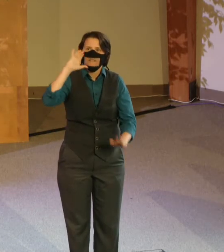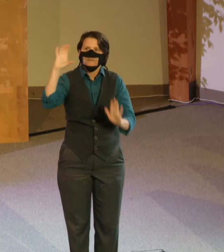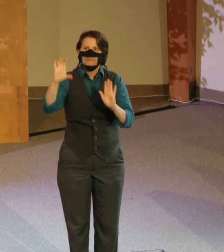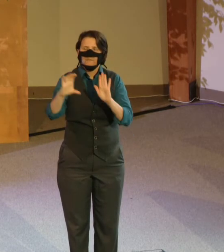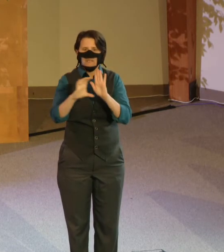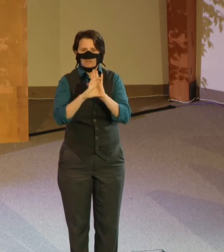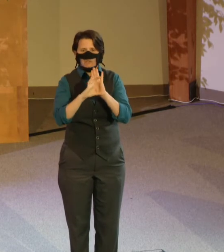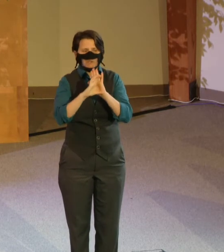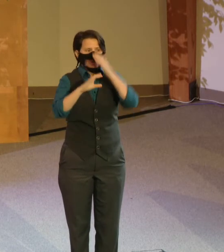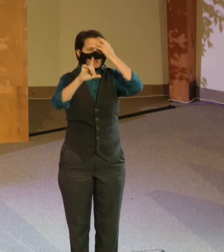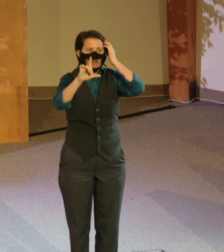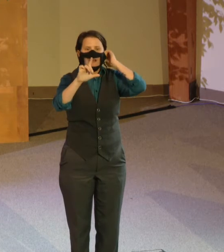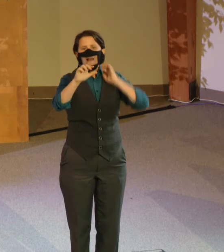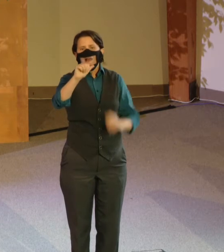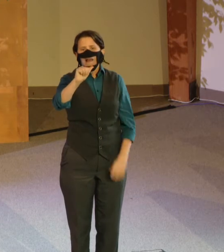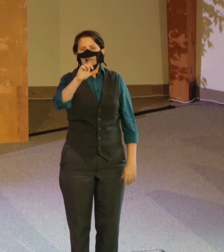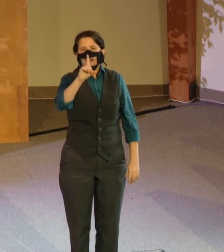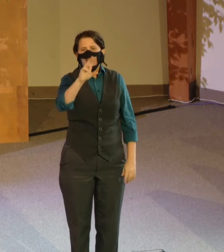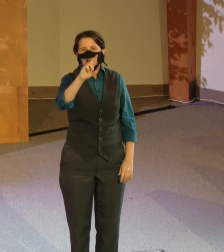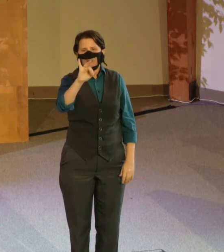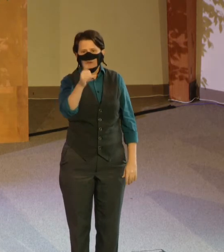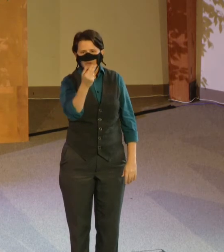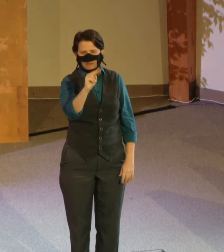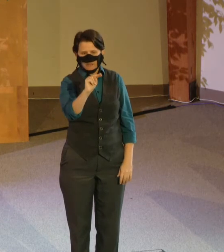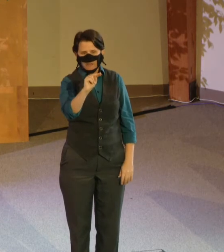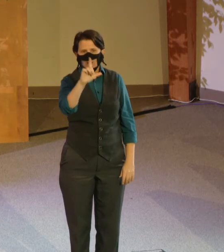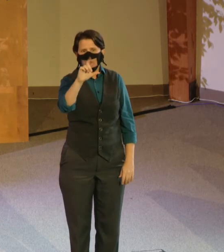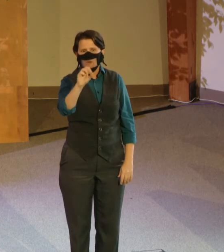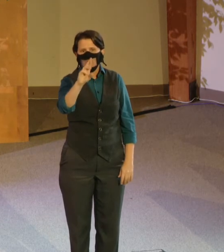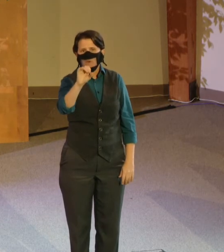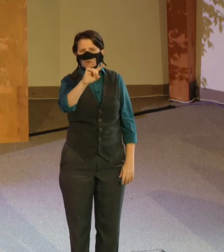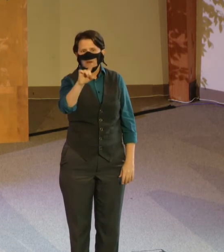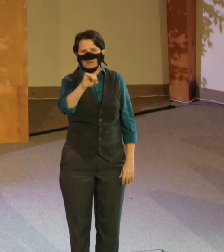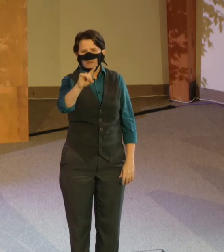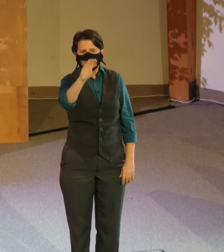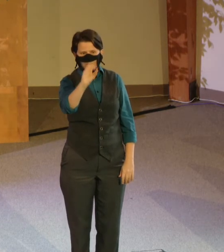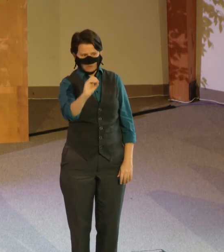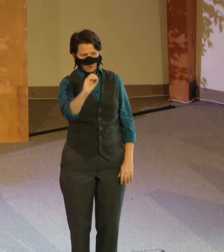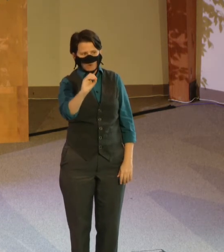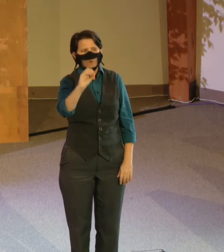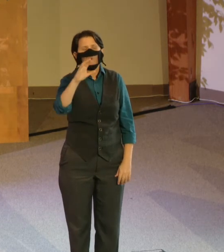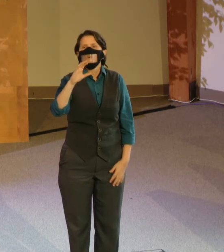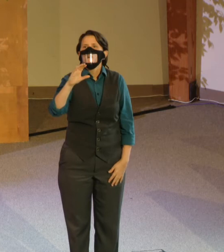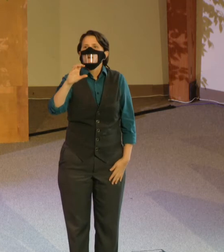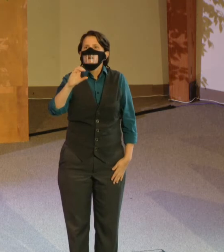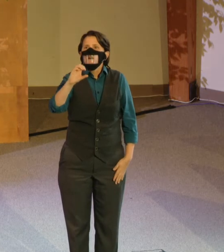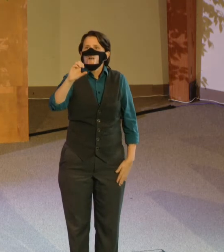Adrian Lorenzo Maxi Solomone. He is a child of one of our